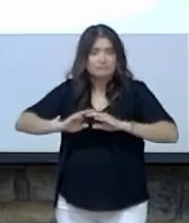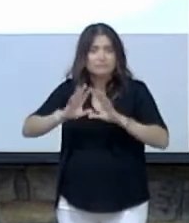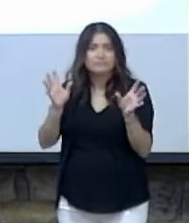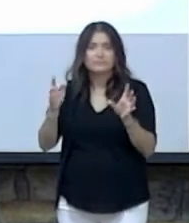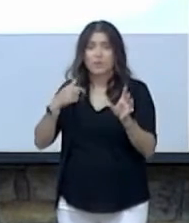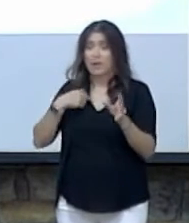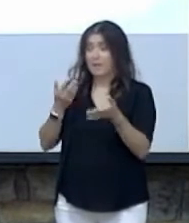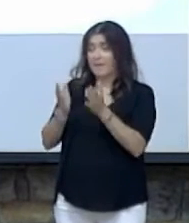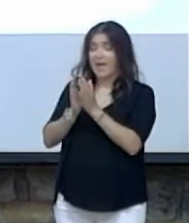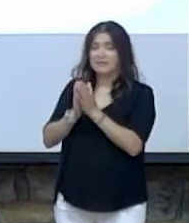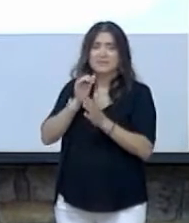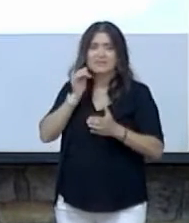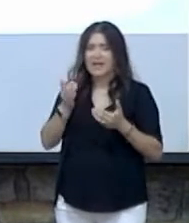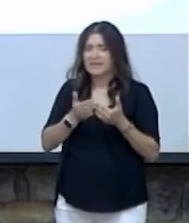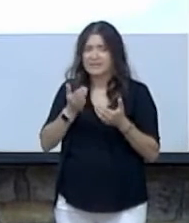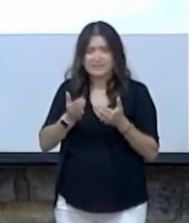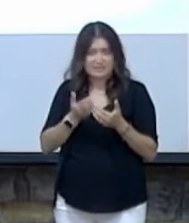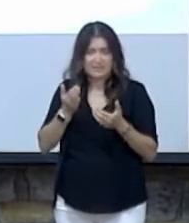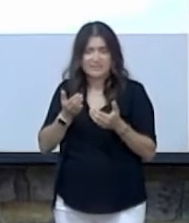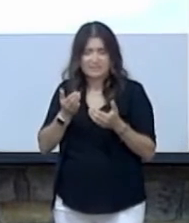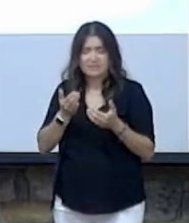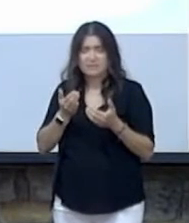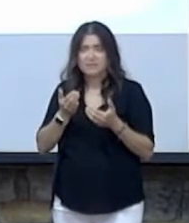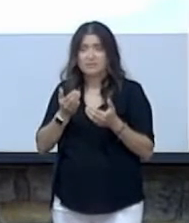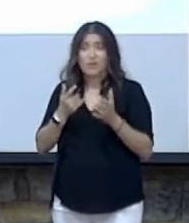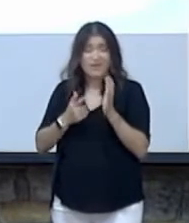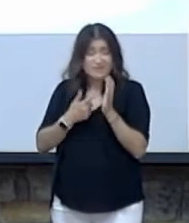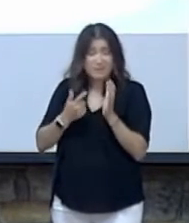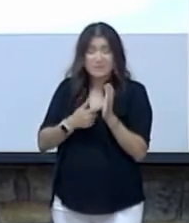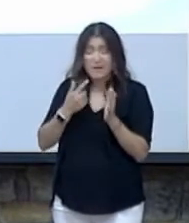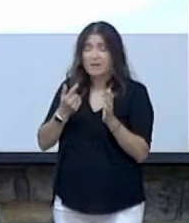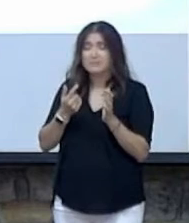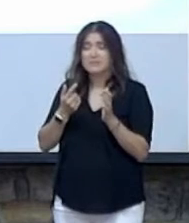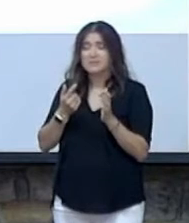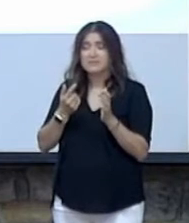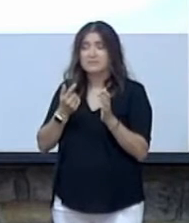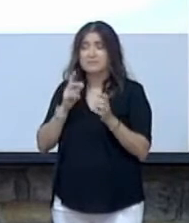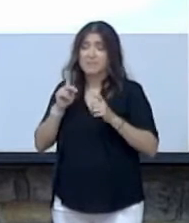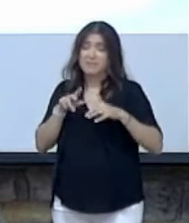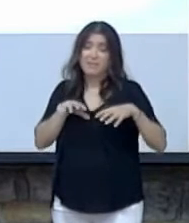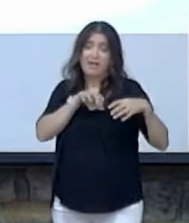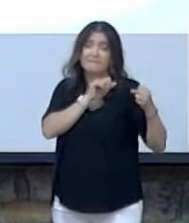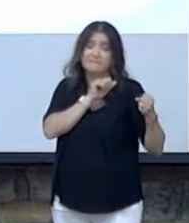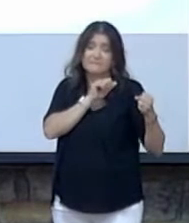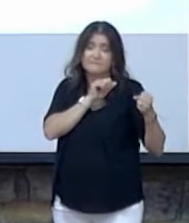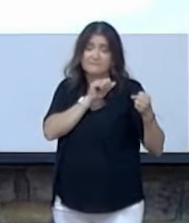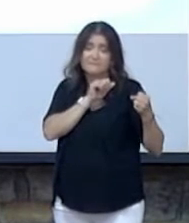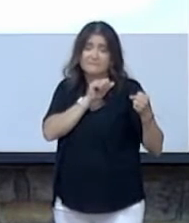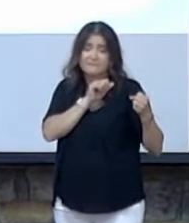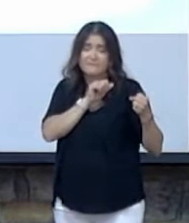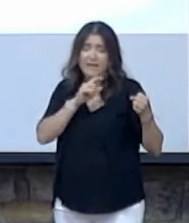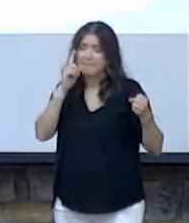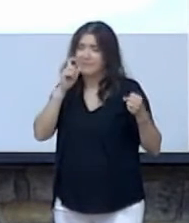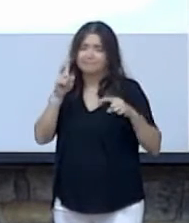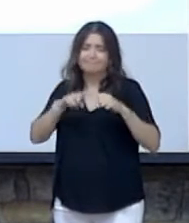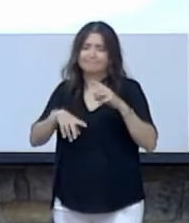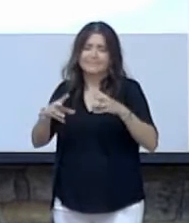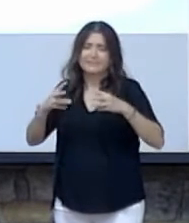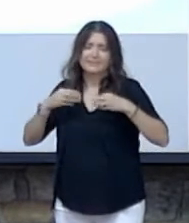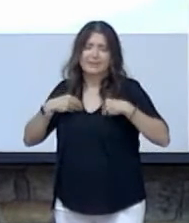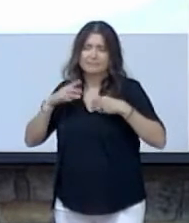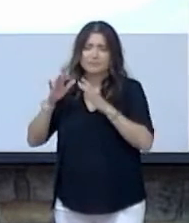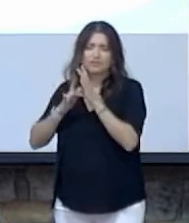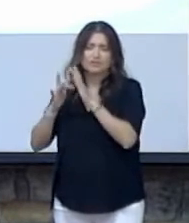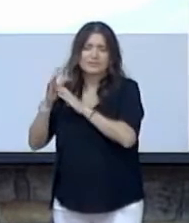what I'm asking isn't easy, to the point sometimes there were those that even walked away because they couldn't accept what he was